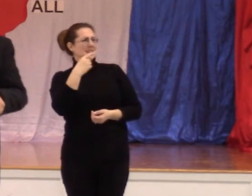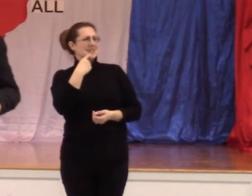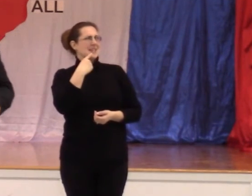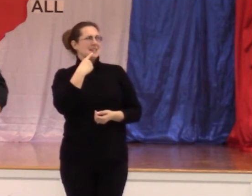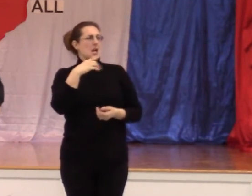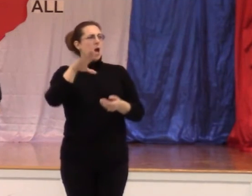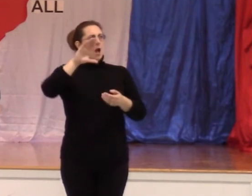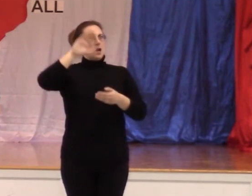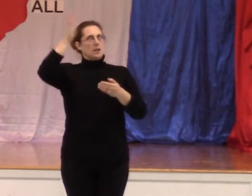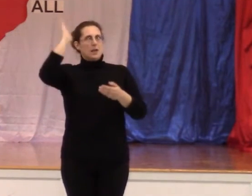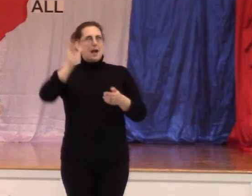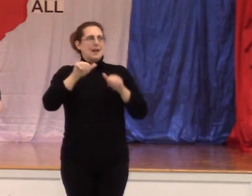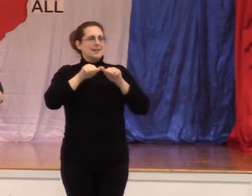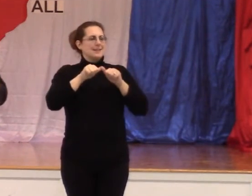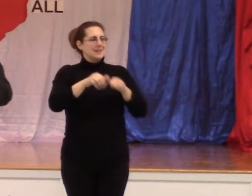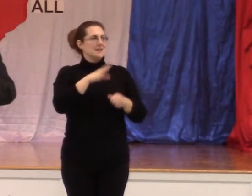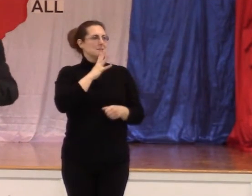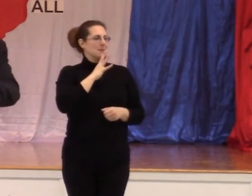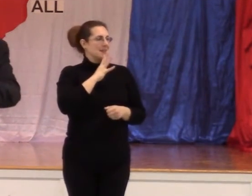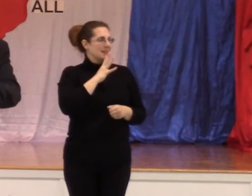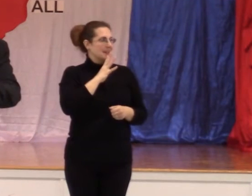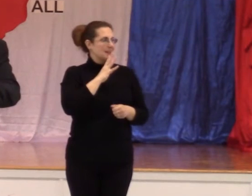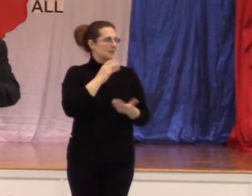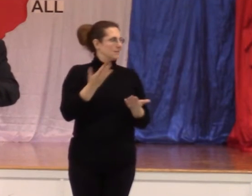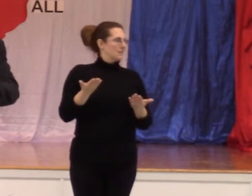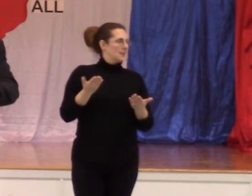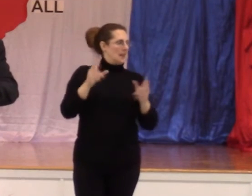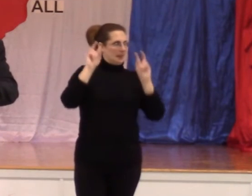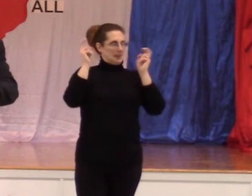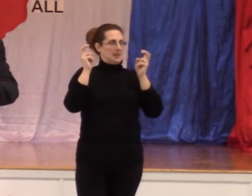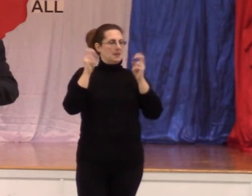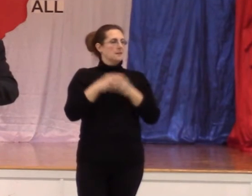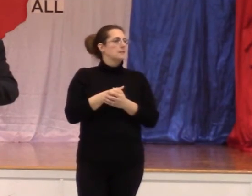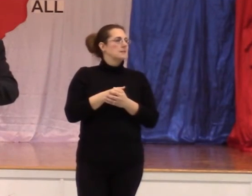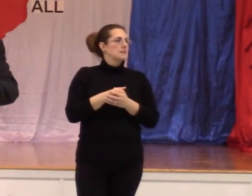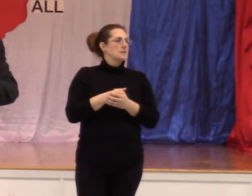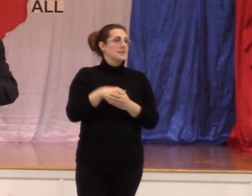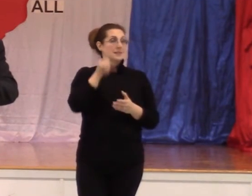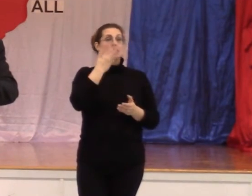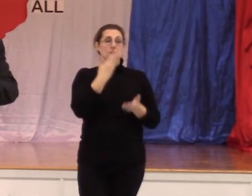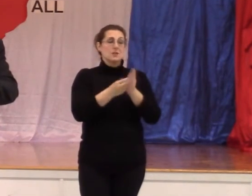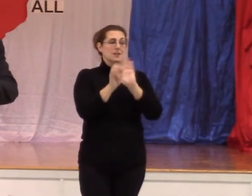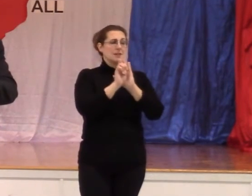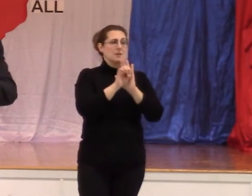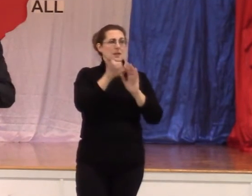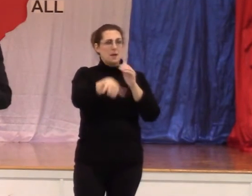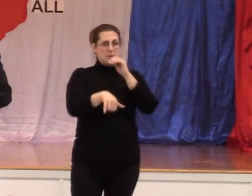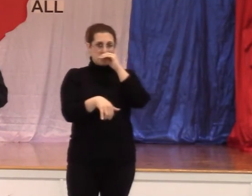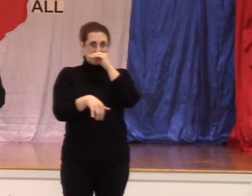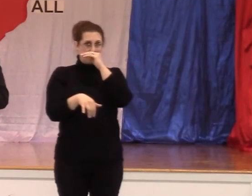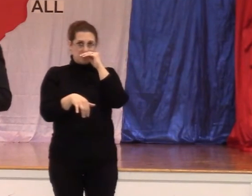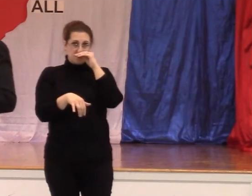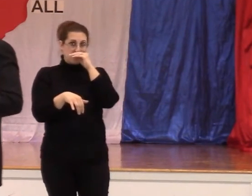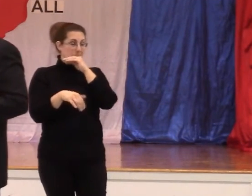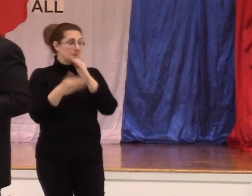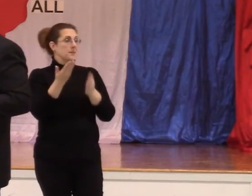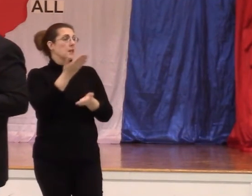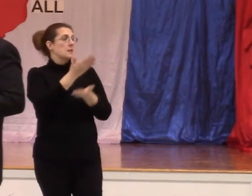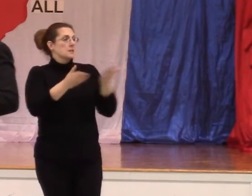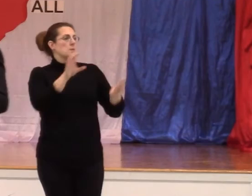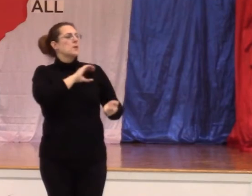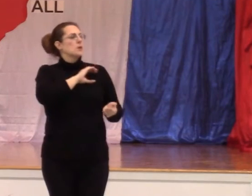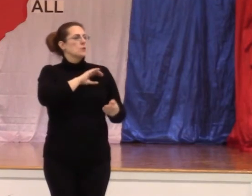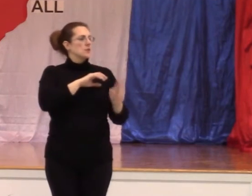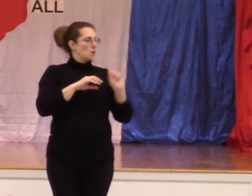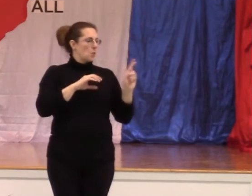speaking? Right? Yeah, that's kind of a good example of that, right? So some characteristics of the